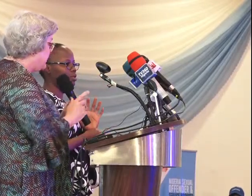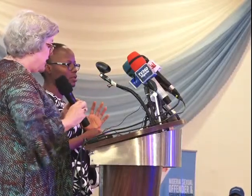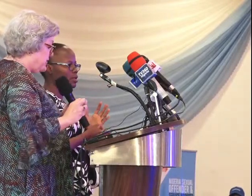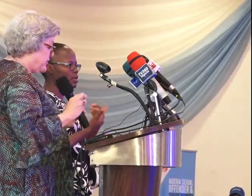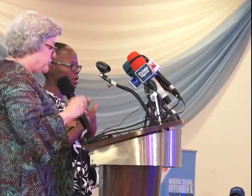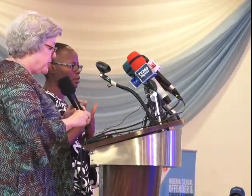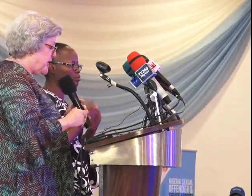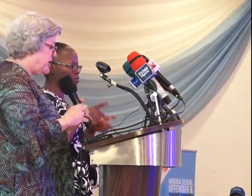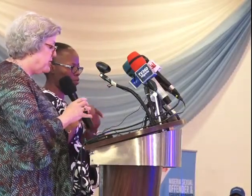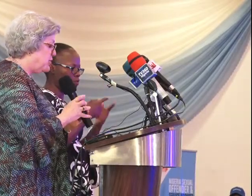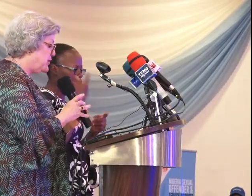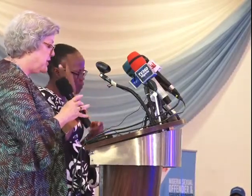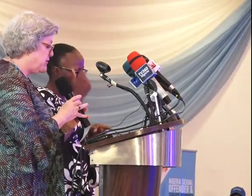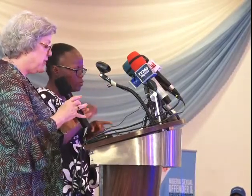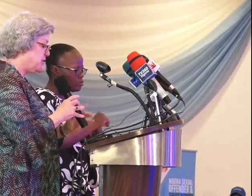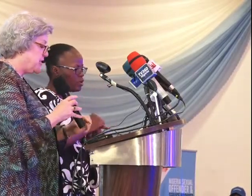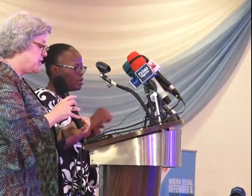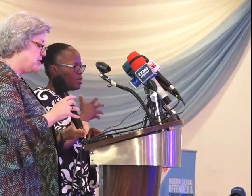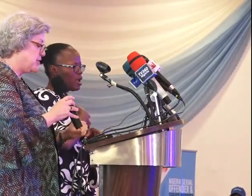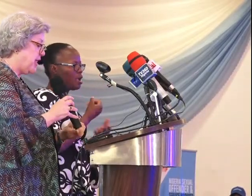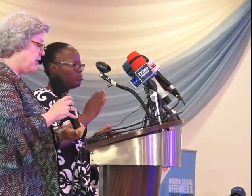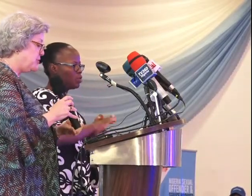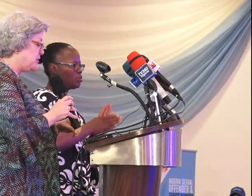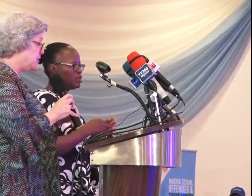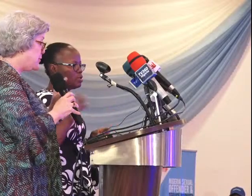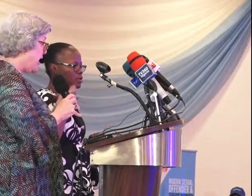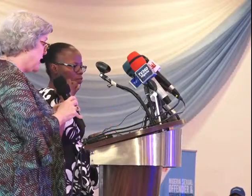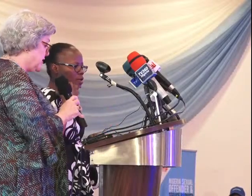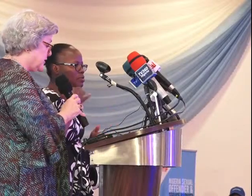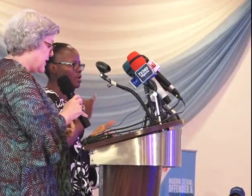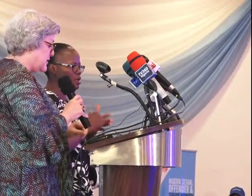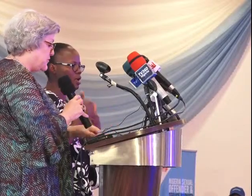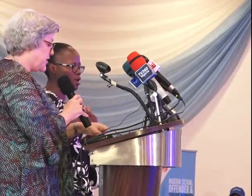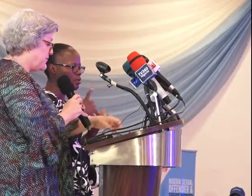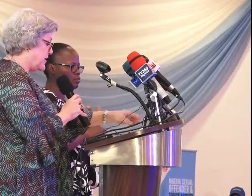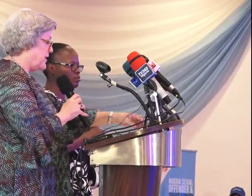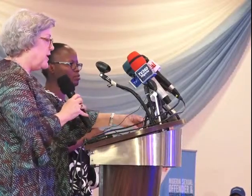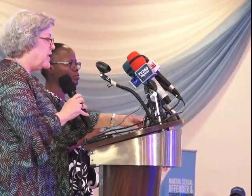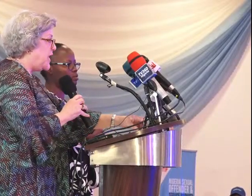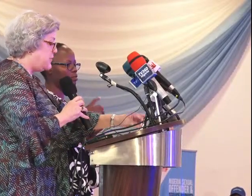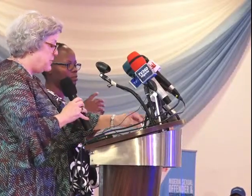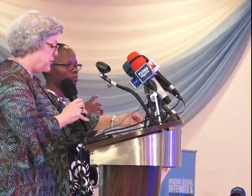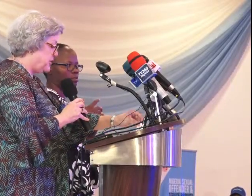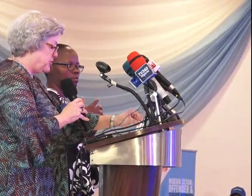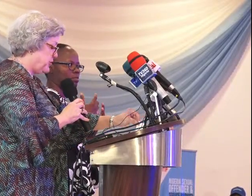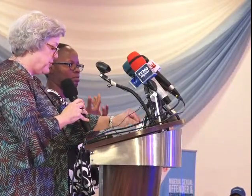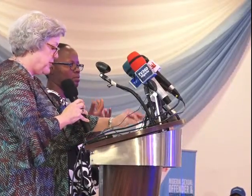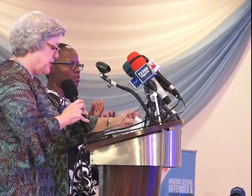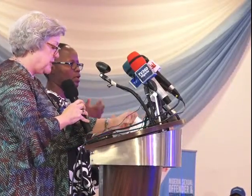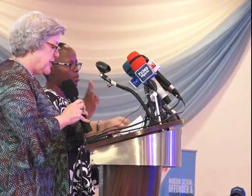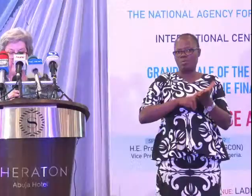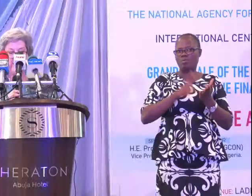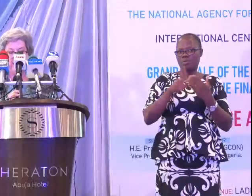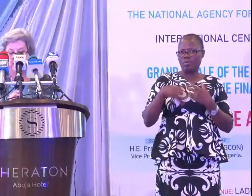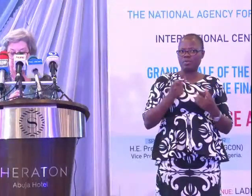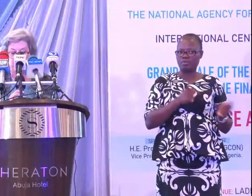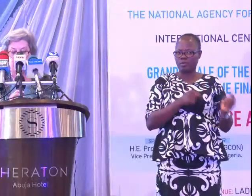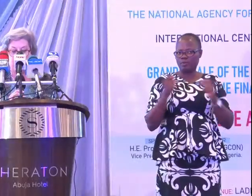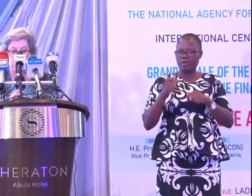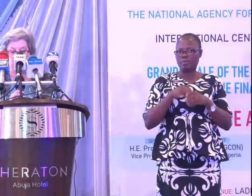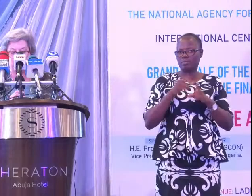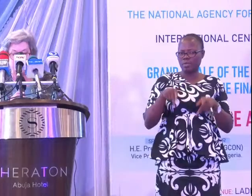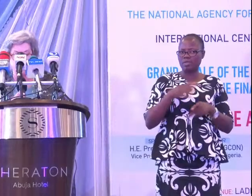Grant provided for the training of community volunteers on how to spot the signs of trafficking and report it to authorities, and